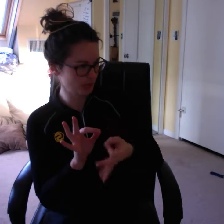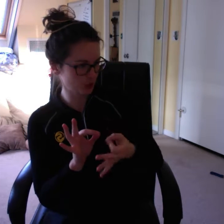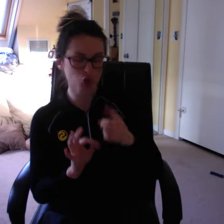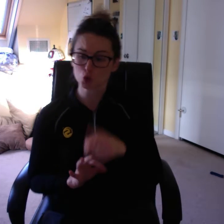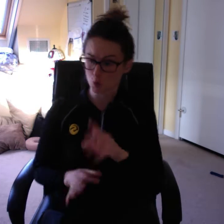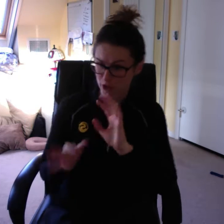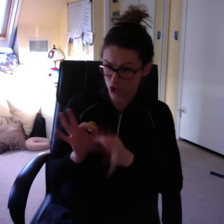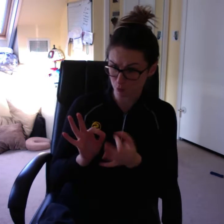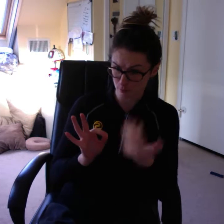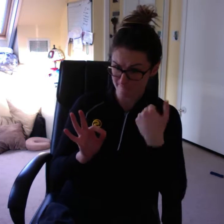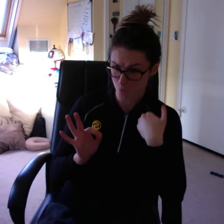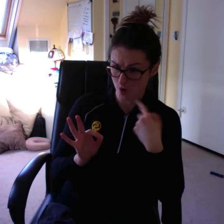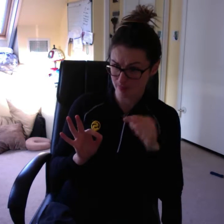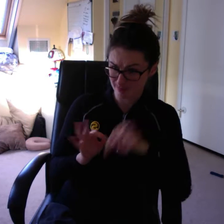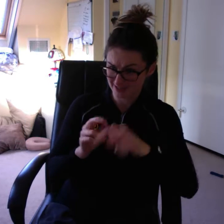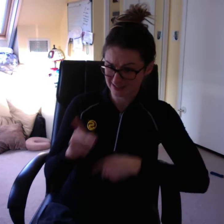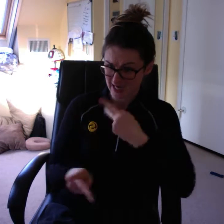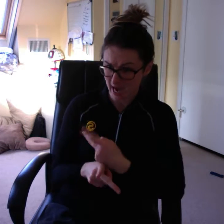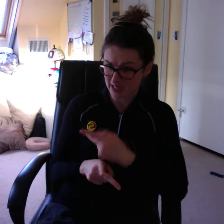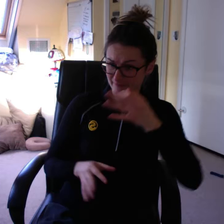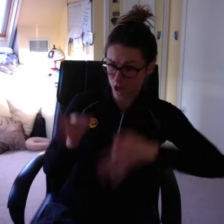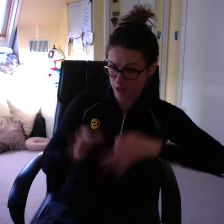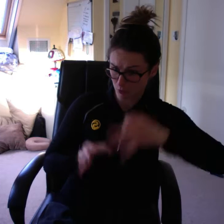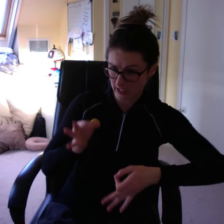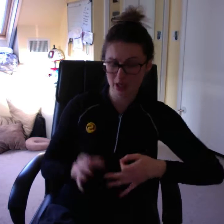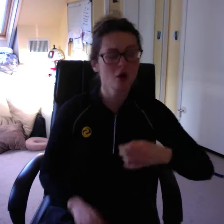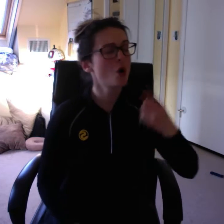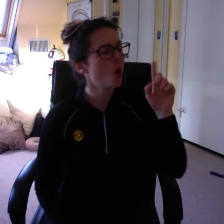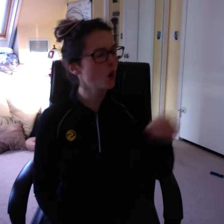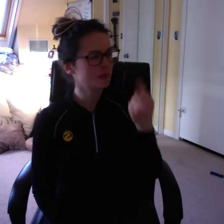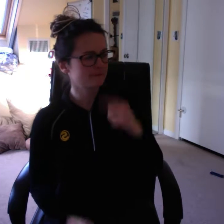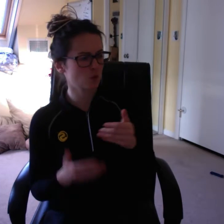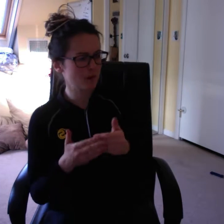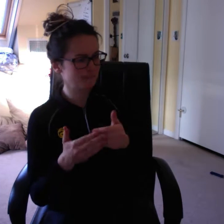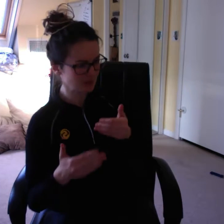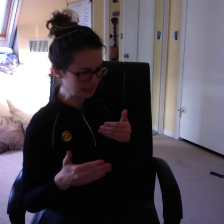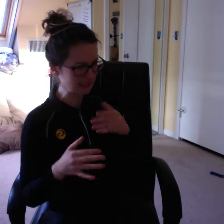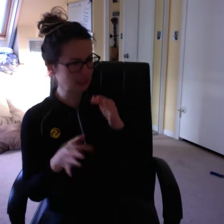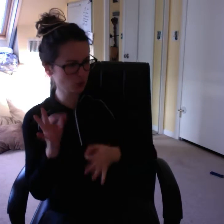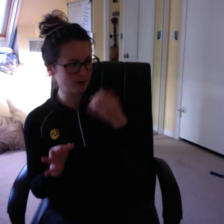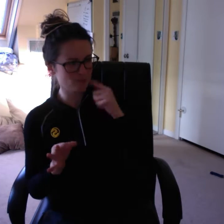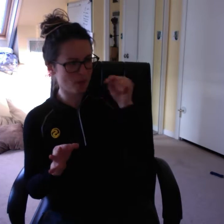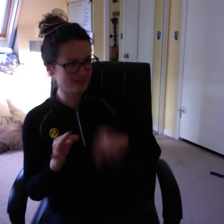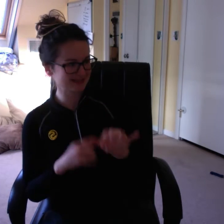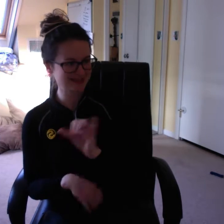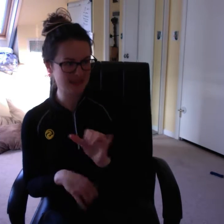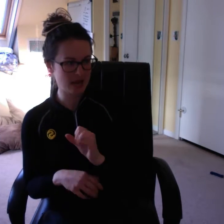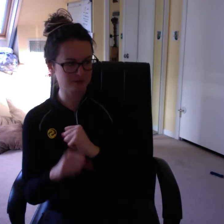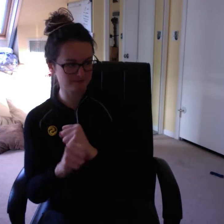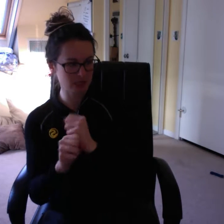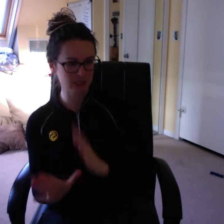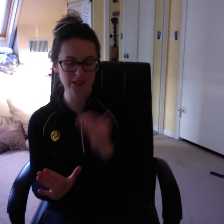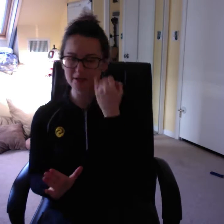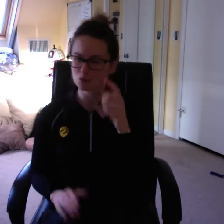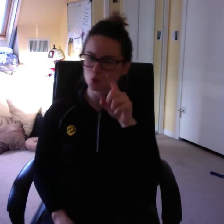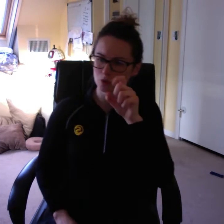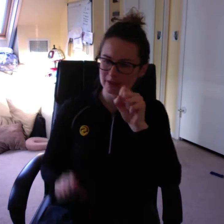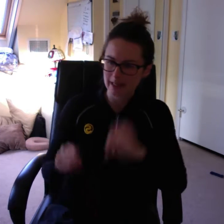hearing? Only for the preliminary hearing for this same defendant. If you're unable to understand or interpret accurately due to